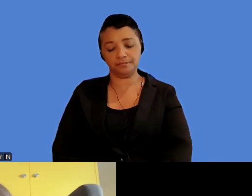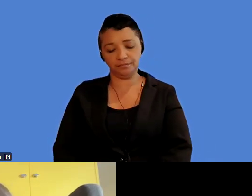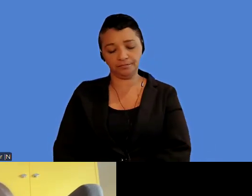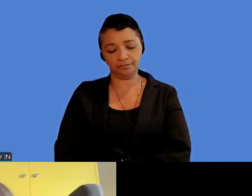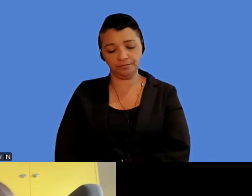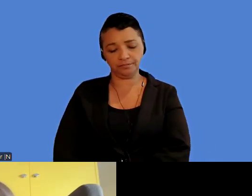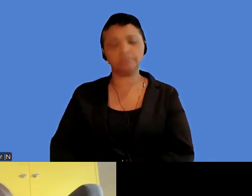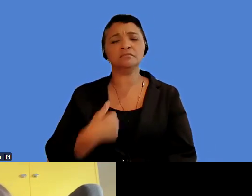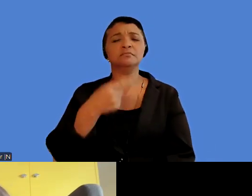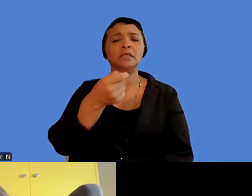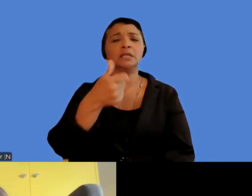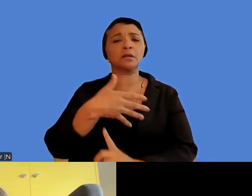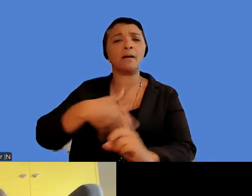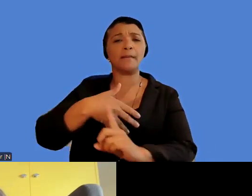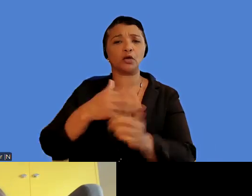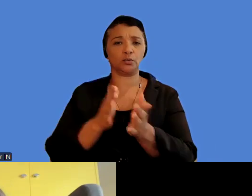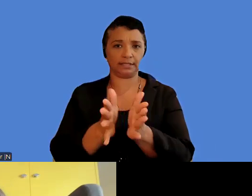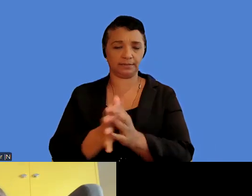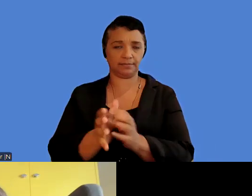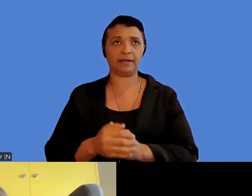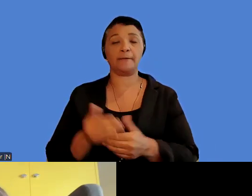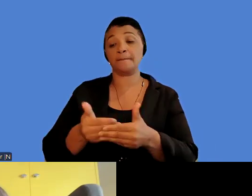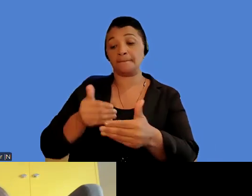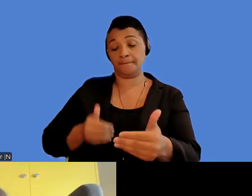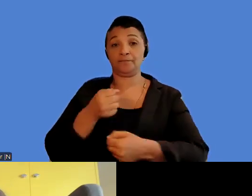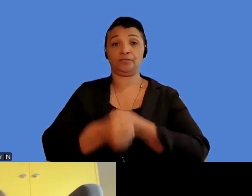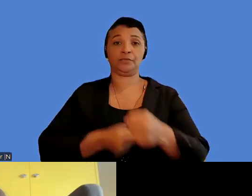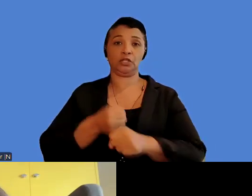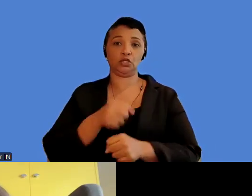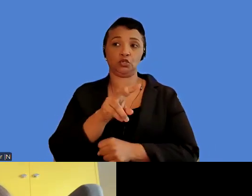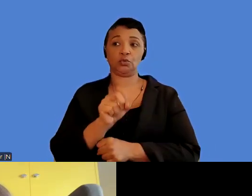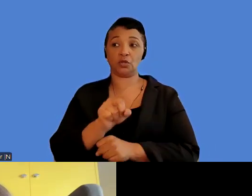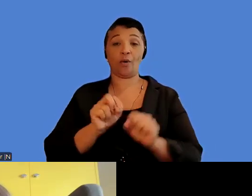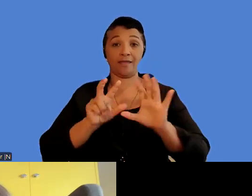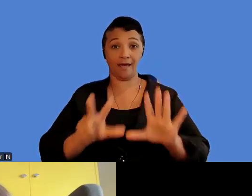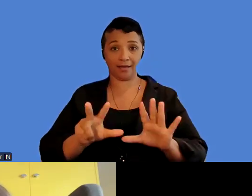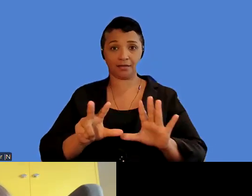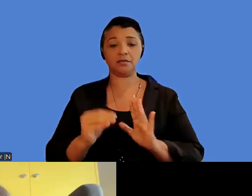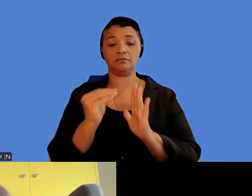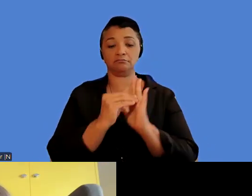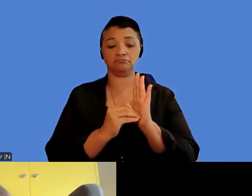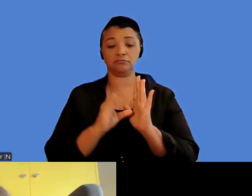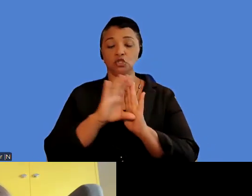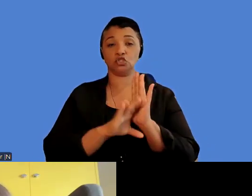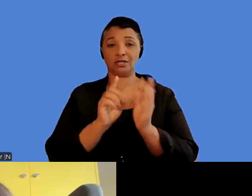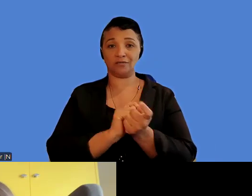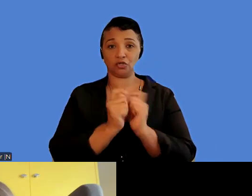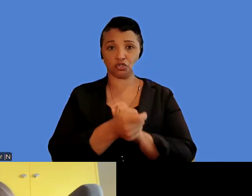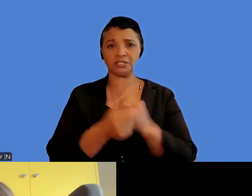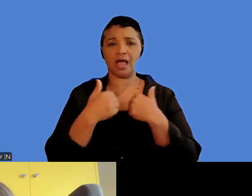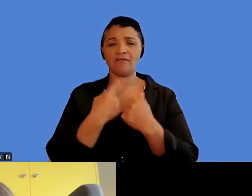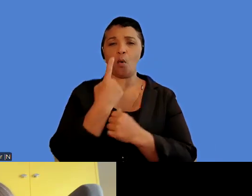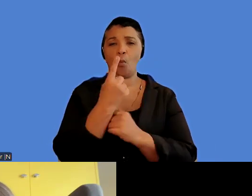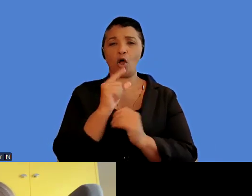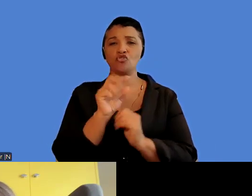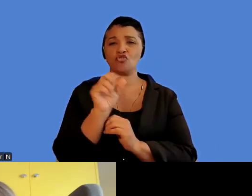background to some of the commitments. In 2018, the commitments listed under the Charter for Change included just one reference